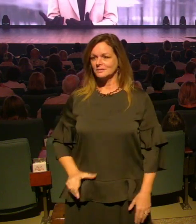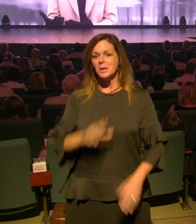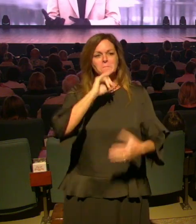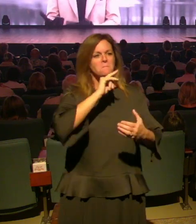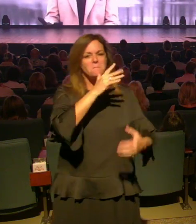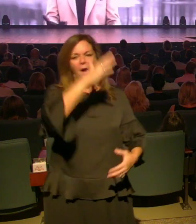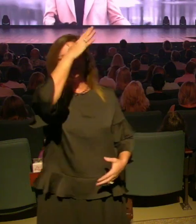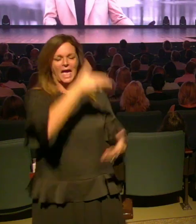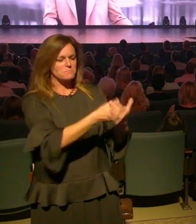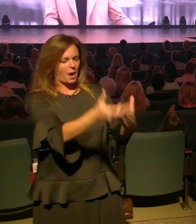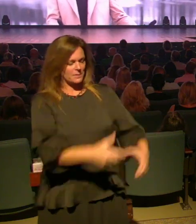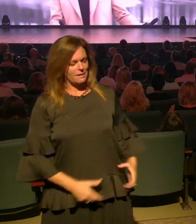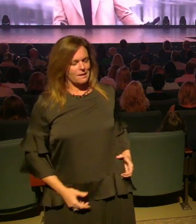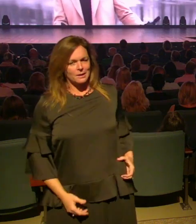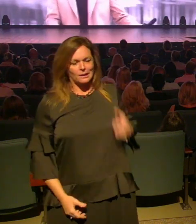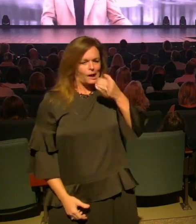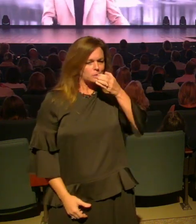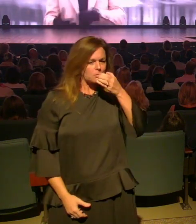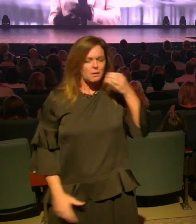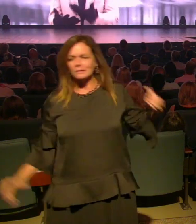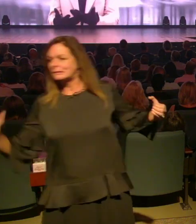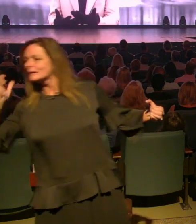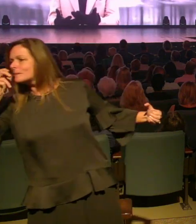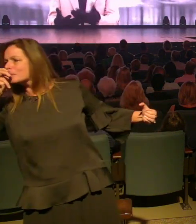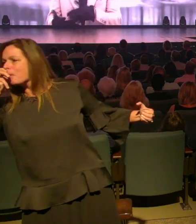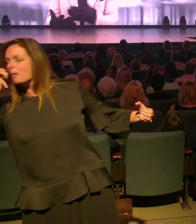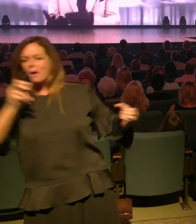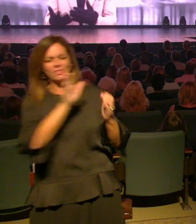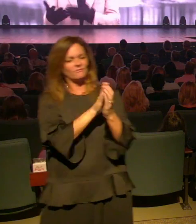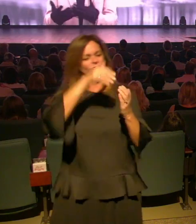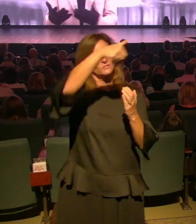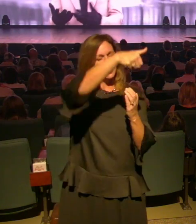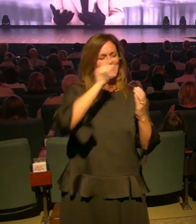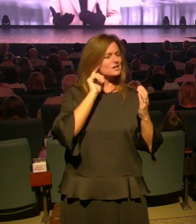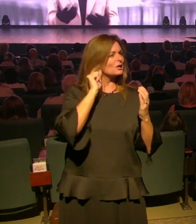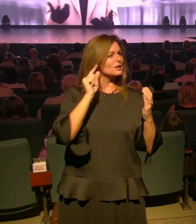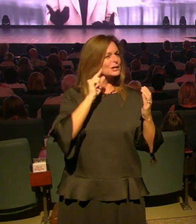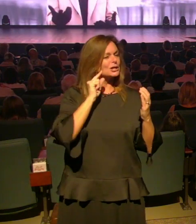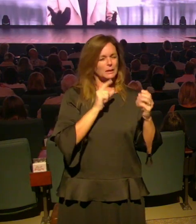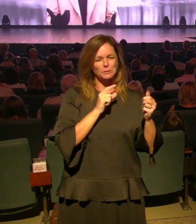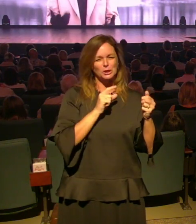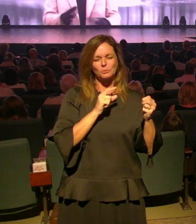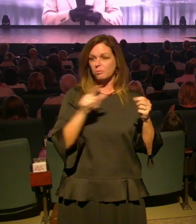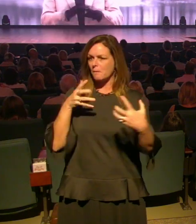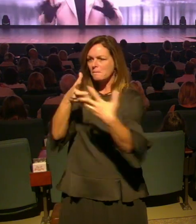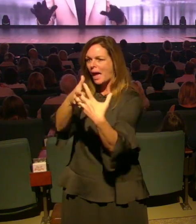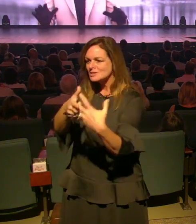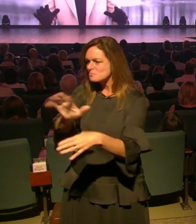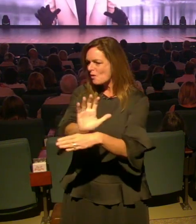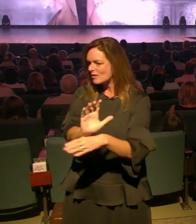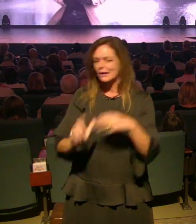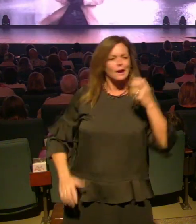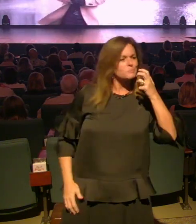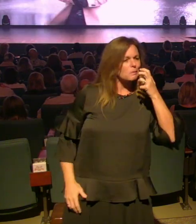to look exactly like the ones they used on Star Trek. They flipped open, they even made the noises and the beeps like the ones on the show. They were